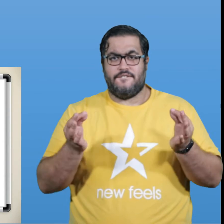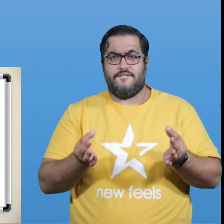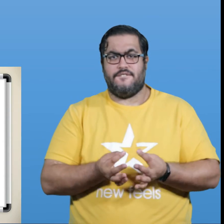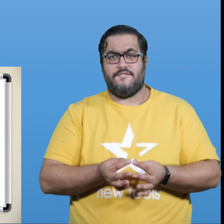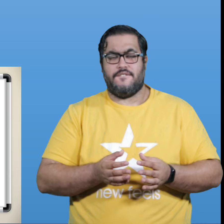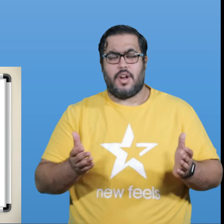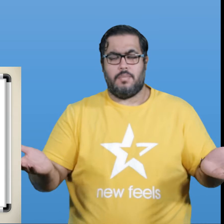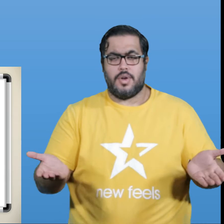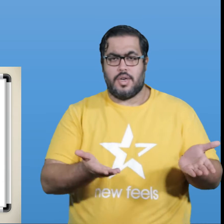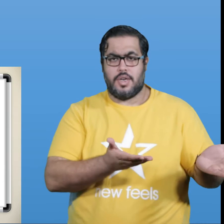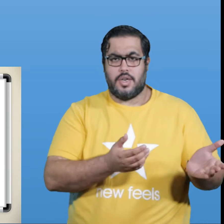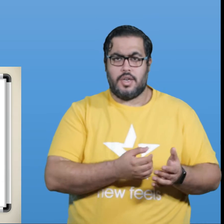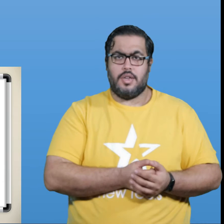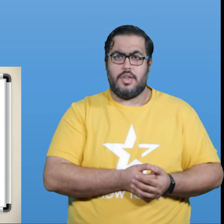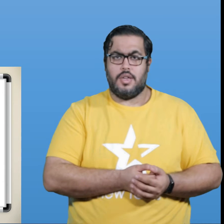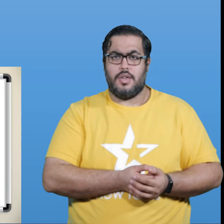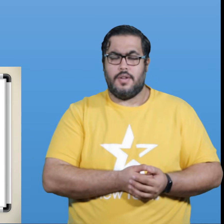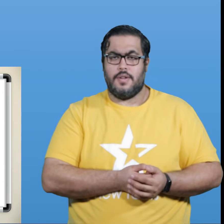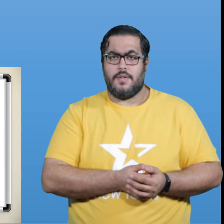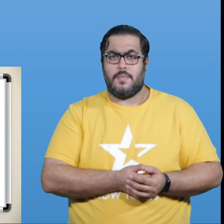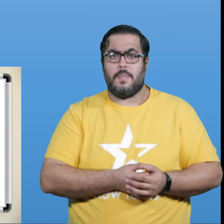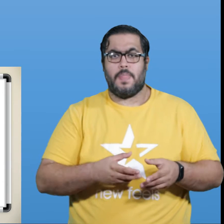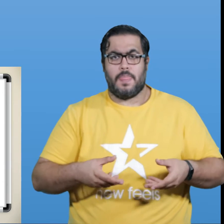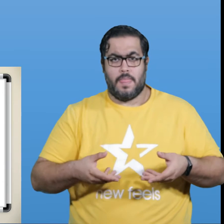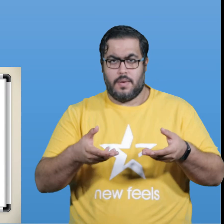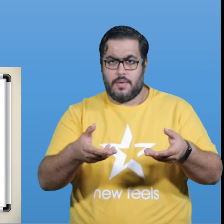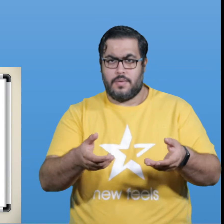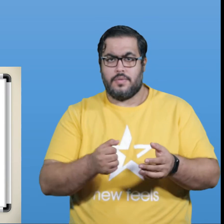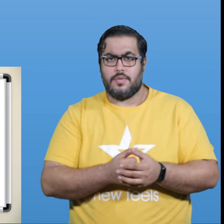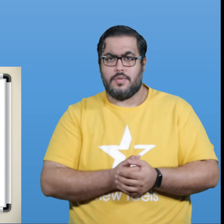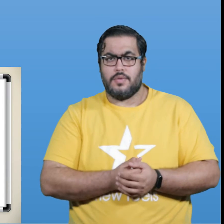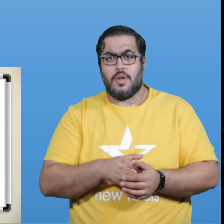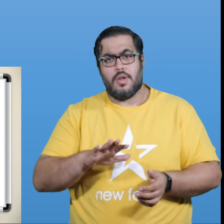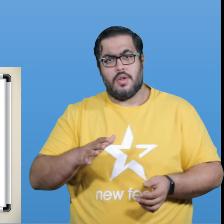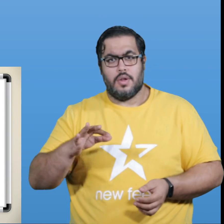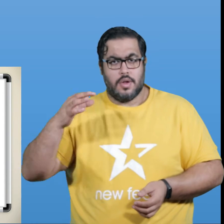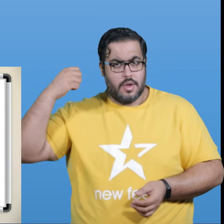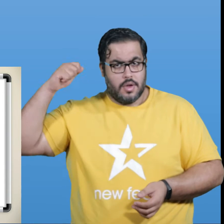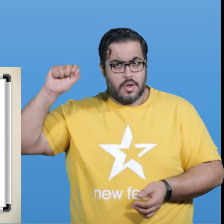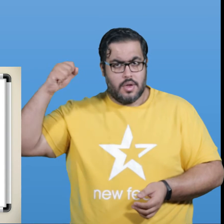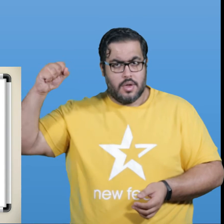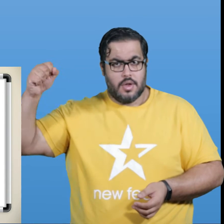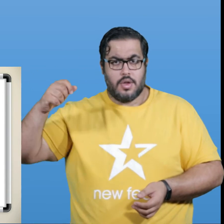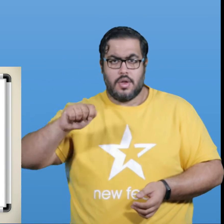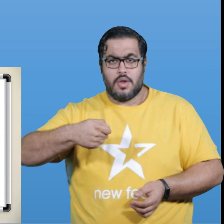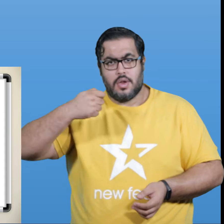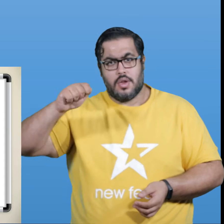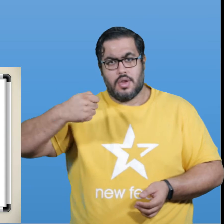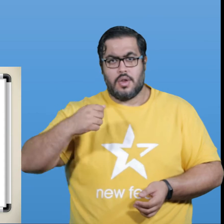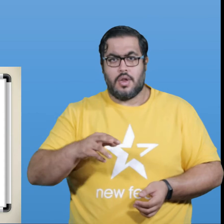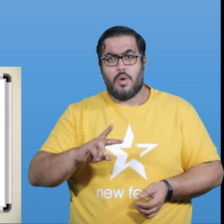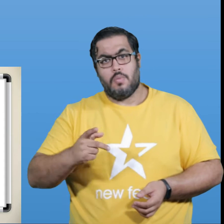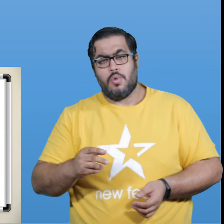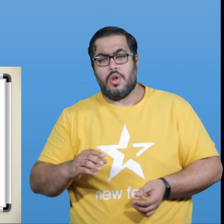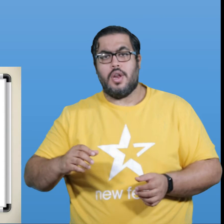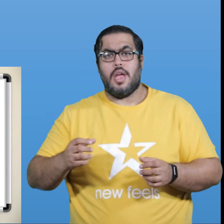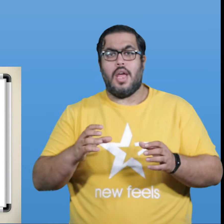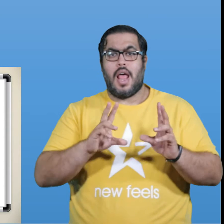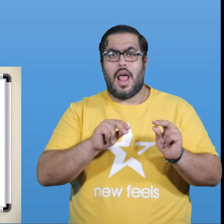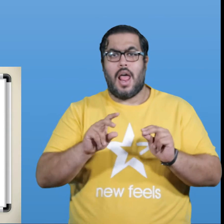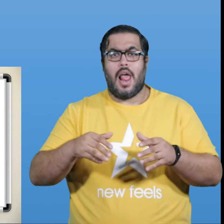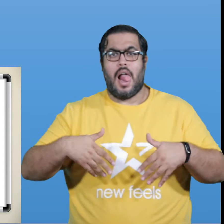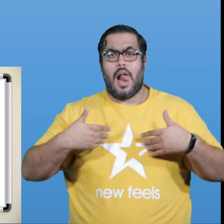which have been inherited from ancestors are also given. Sometimes silverware, such as silver replicas of toys, are also given